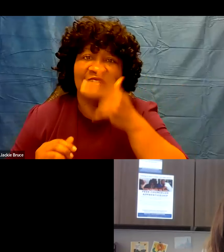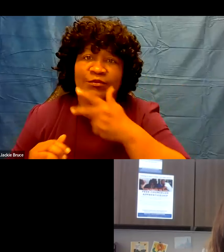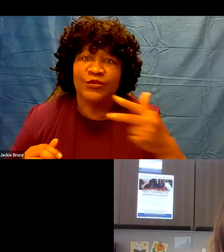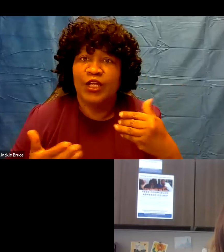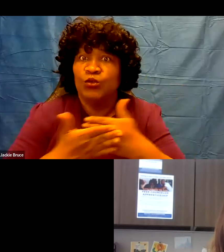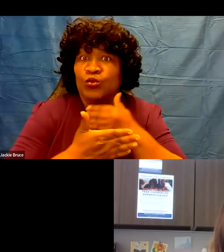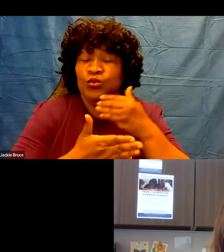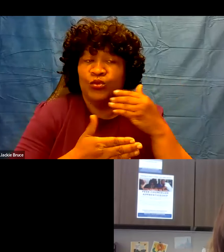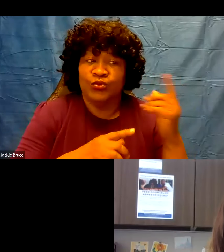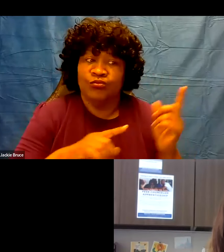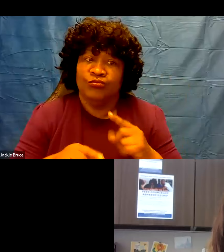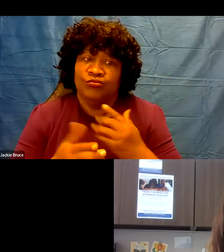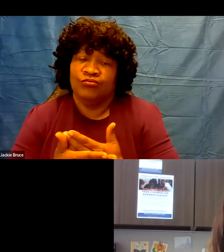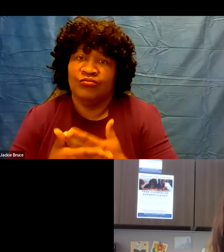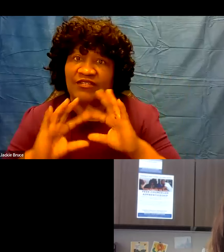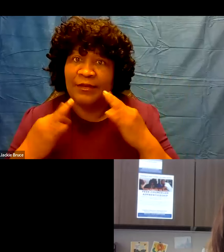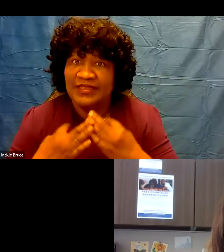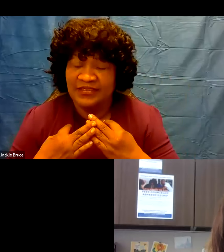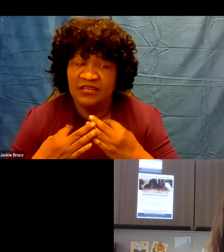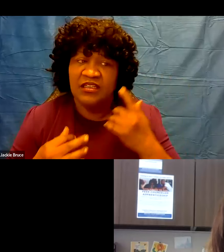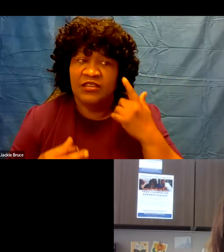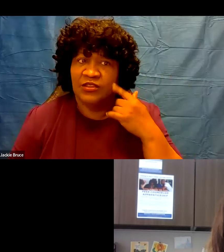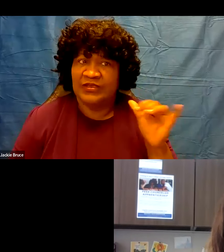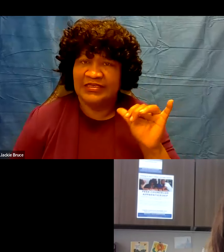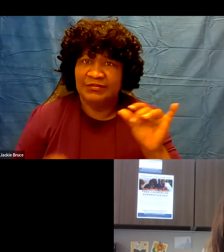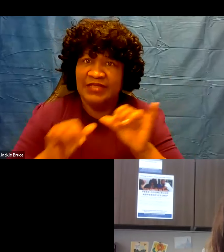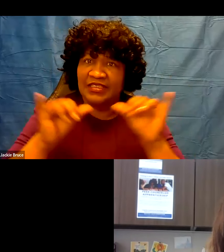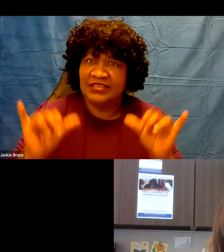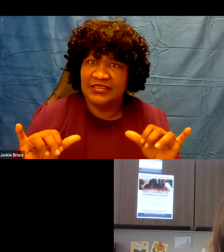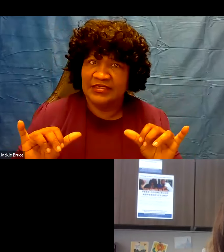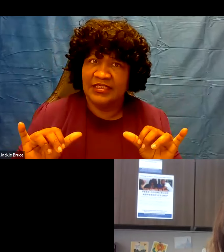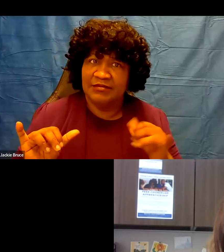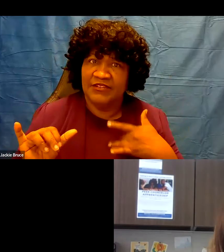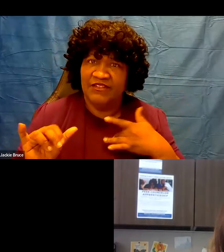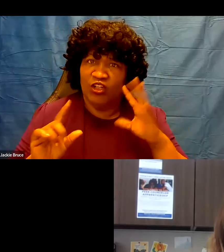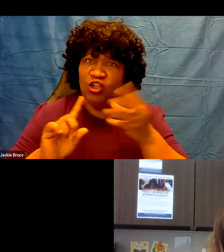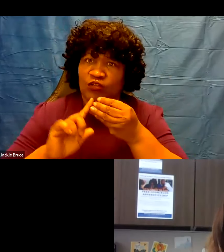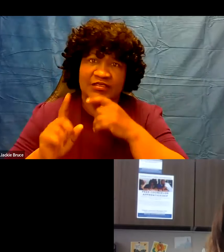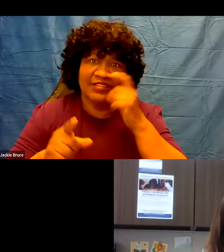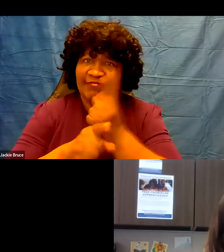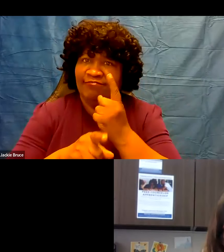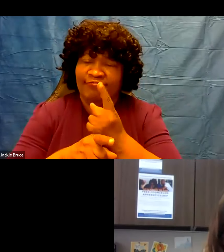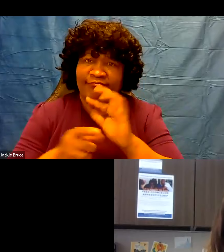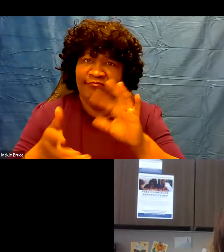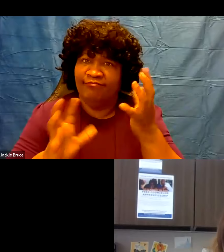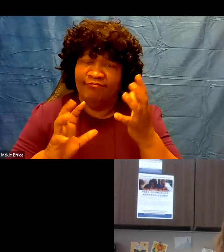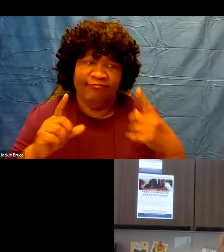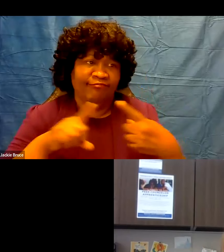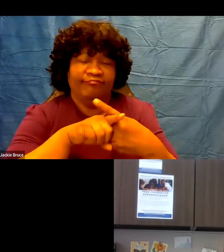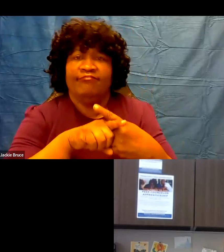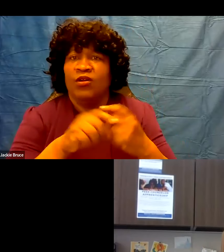newcomer families. So it sounds like the system feels very culturally incompatible with their